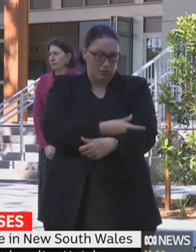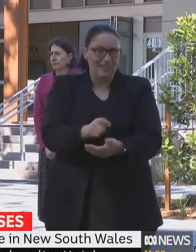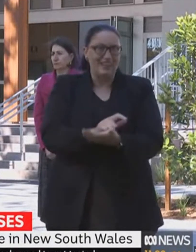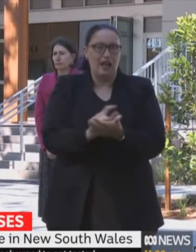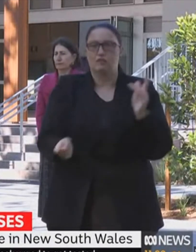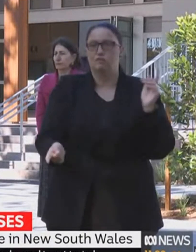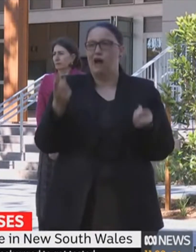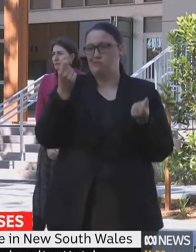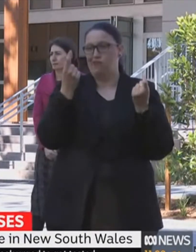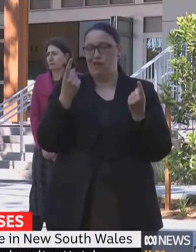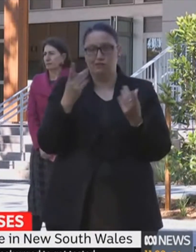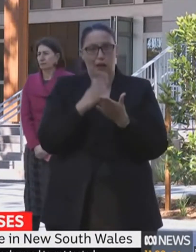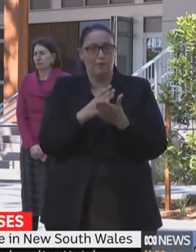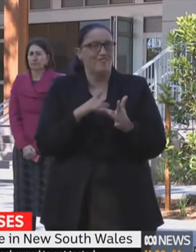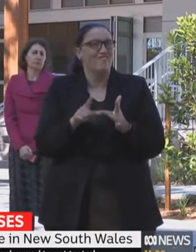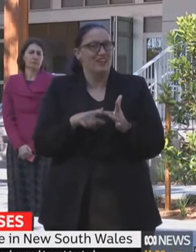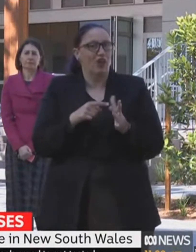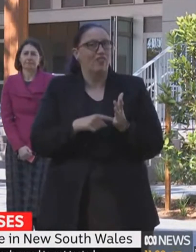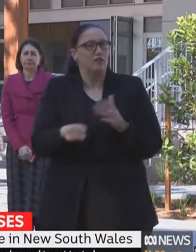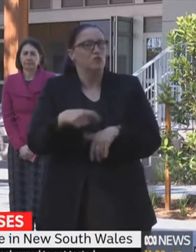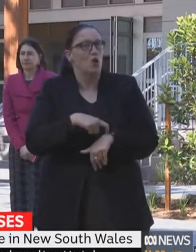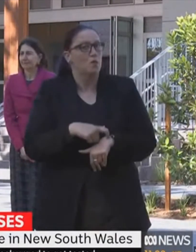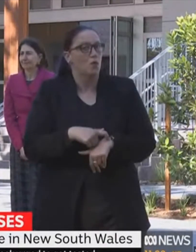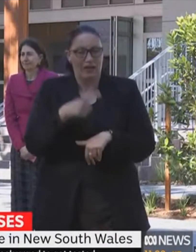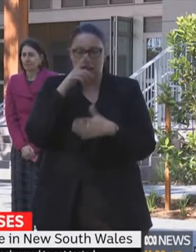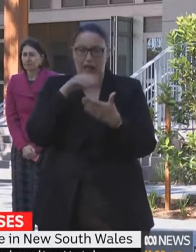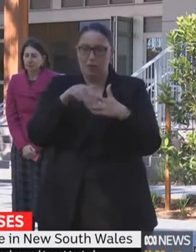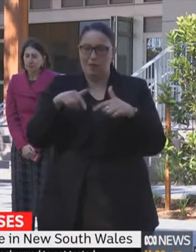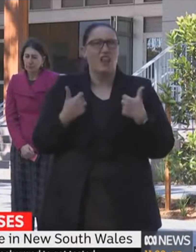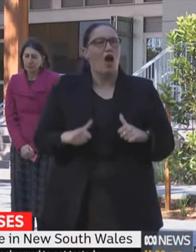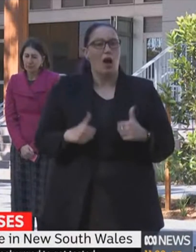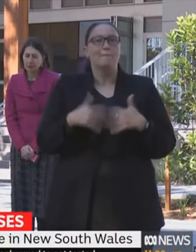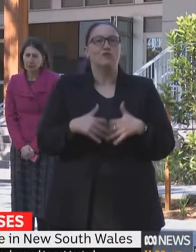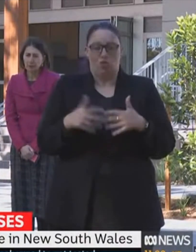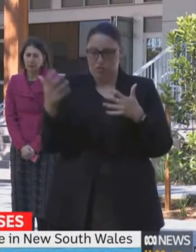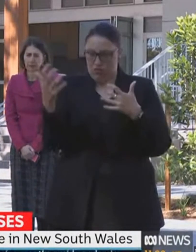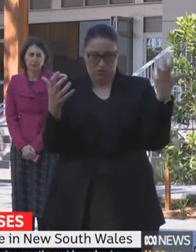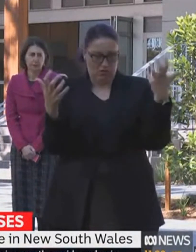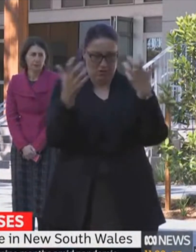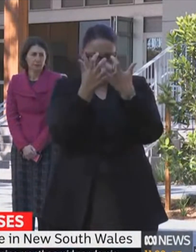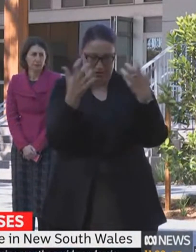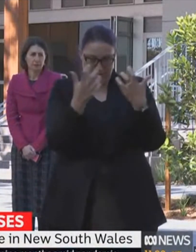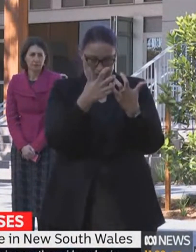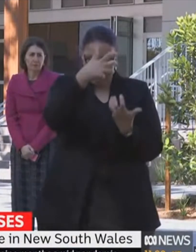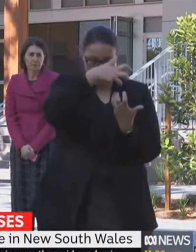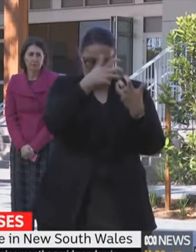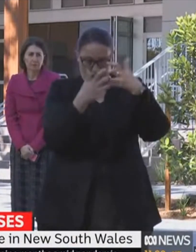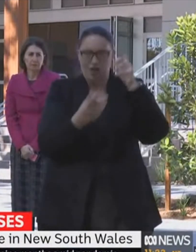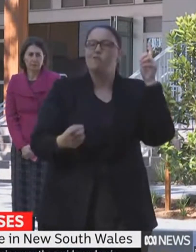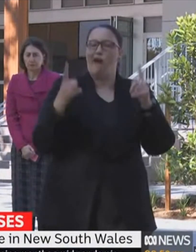them to see if they were infected, and that can help us piece together. But this is not the jigsaw puzzle sometimes